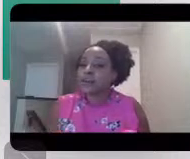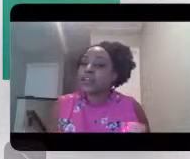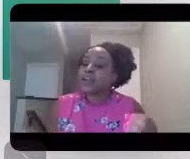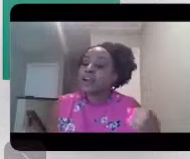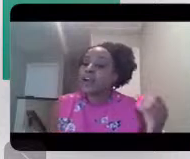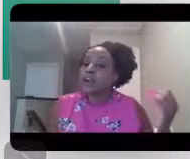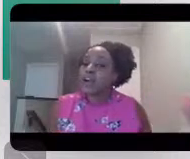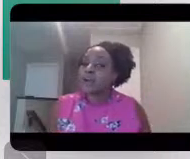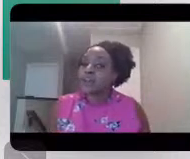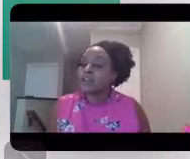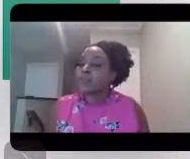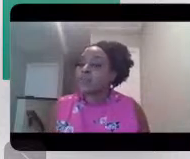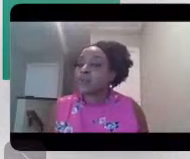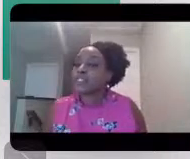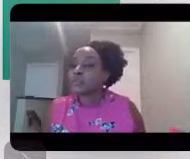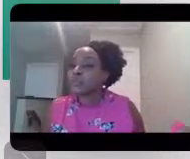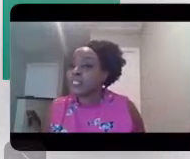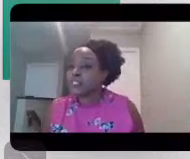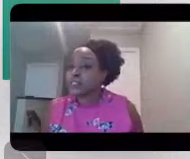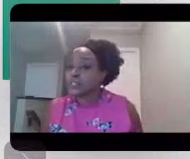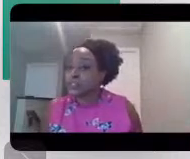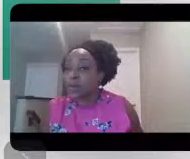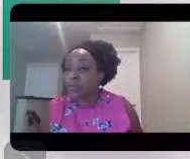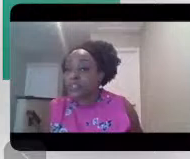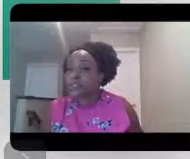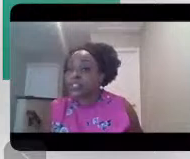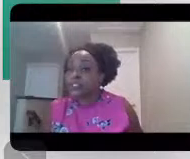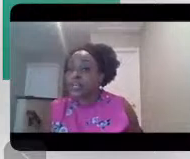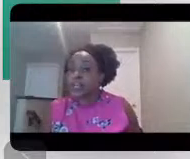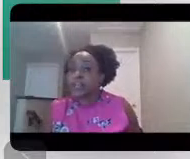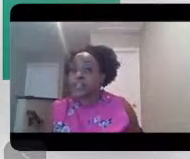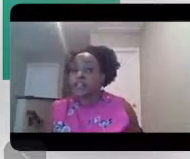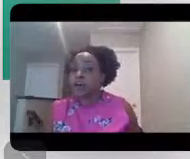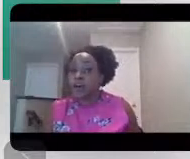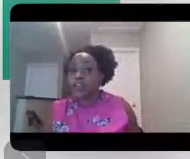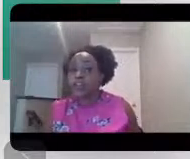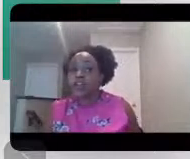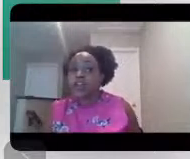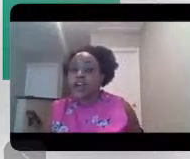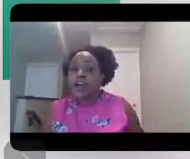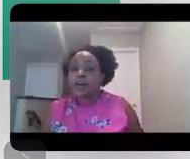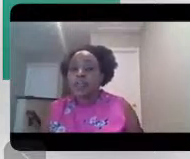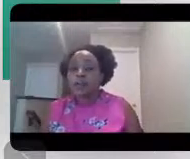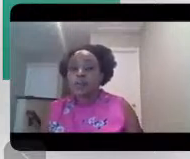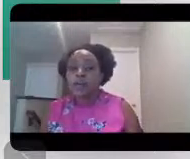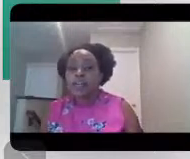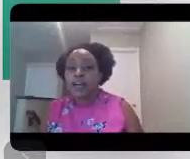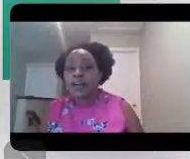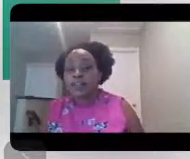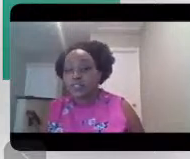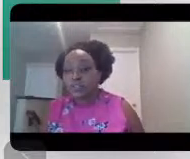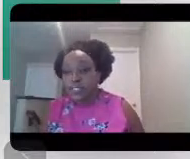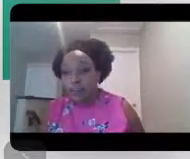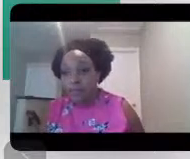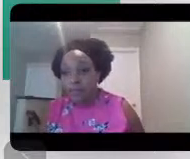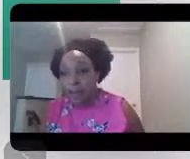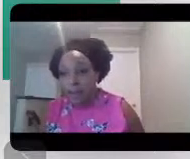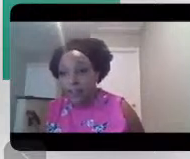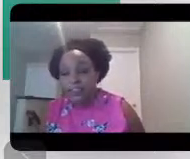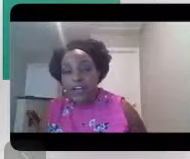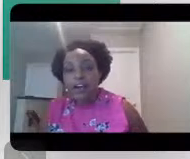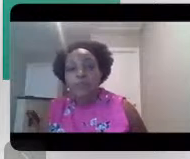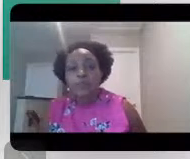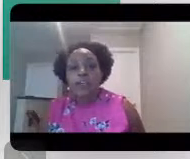about are really important to introduce our students earlier on. But students are